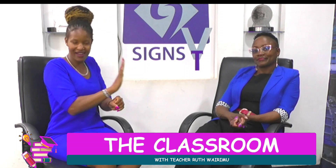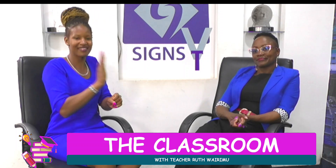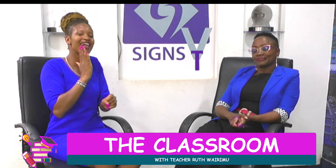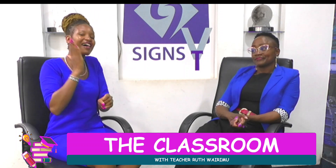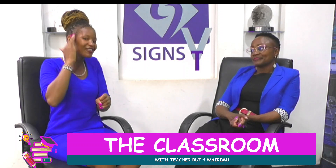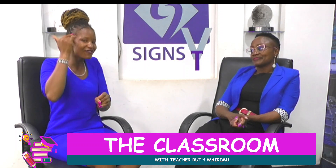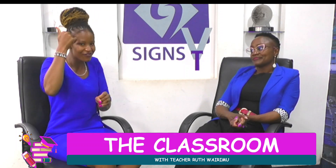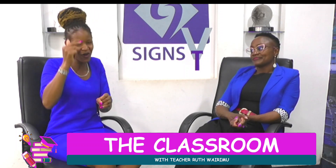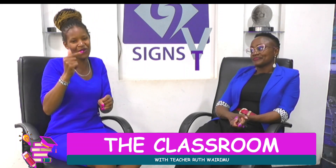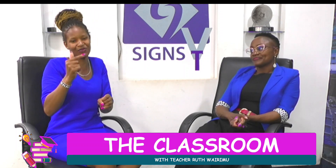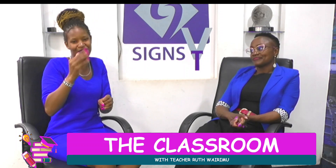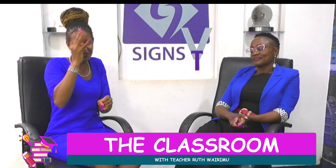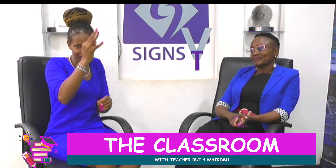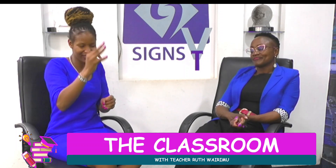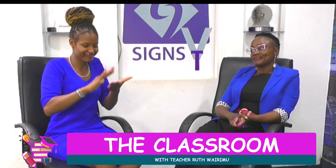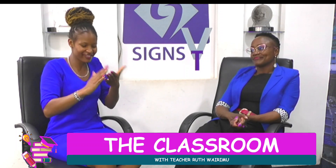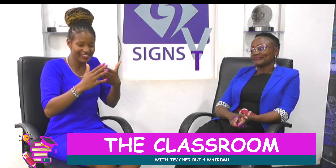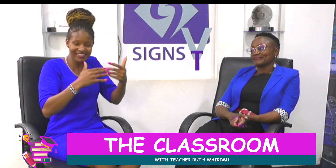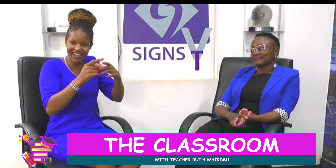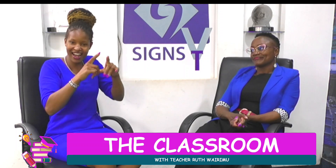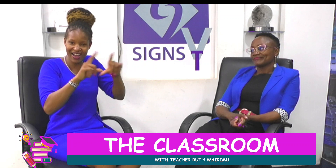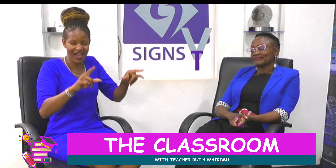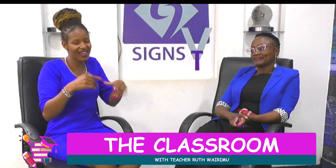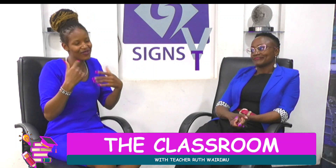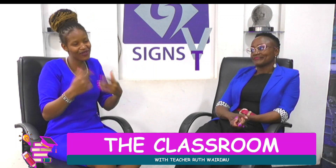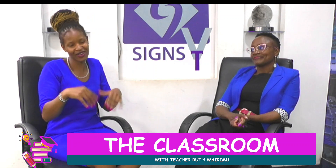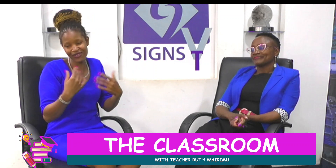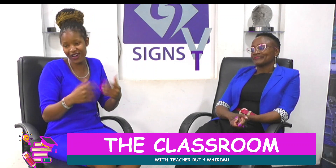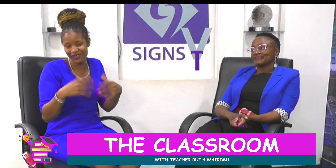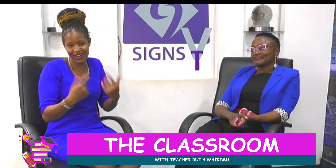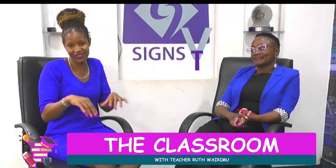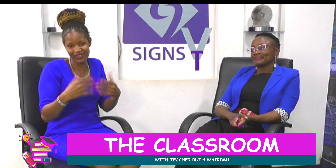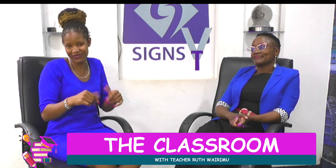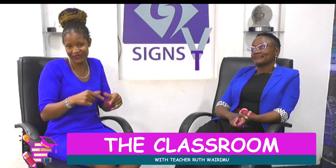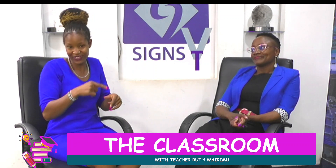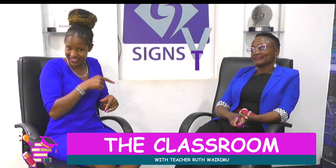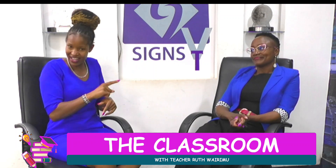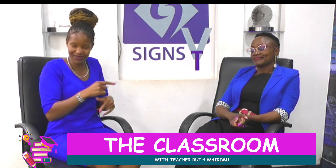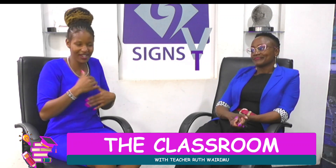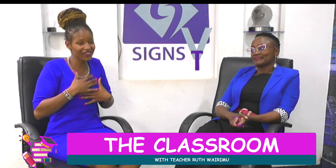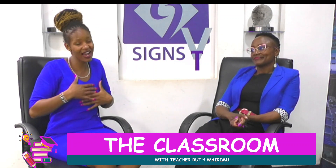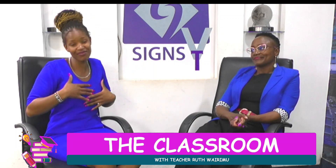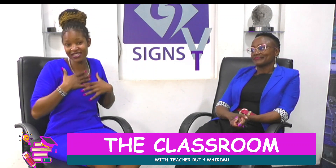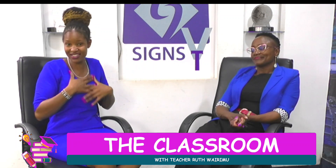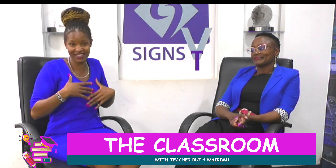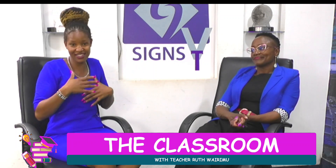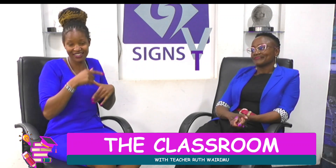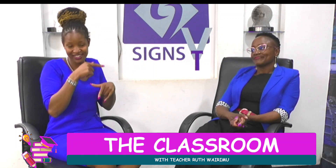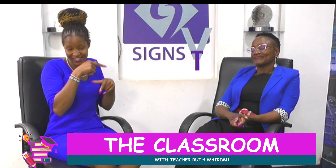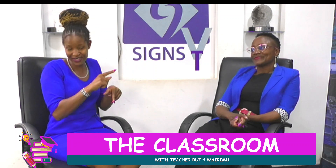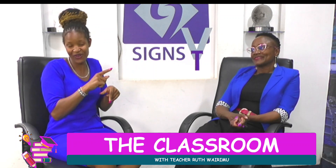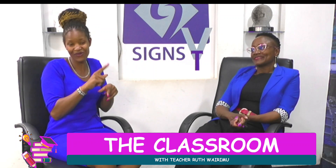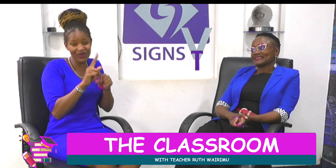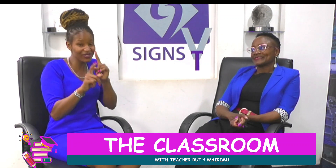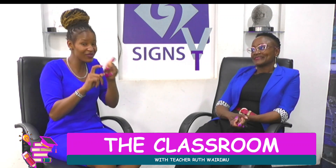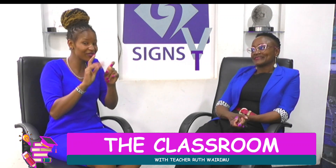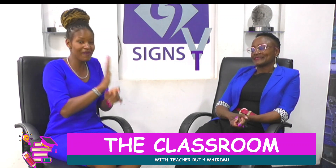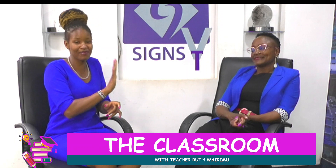it. Also, through sign language, you can acquire a career, just like Rose has done. And I'm very